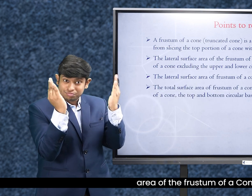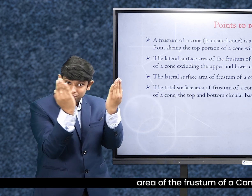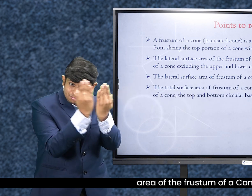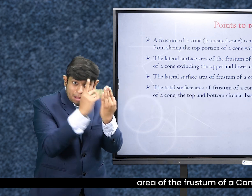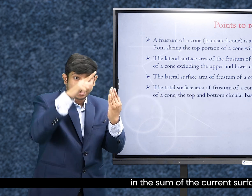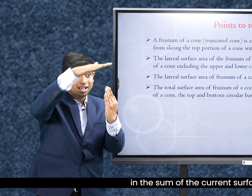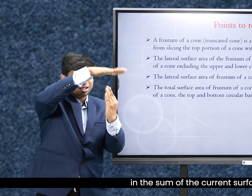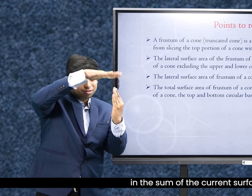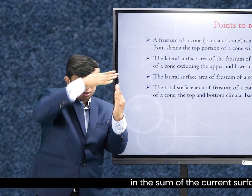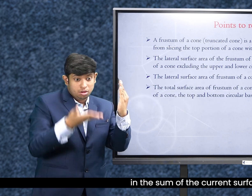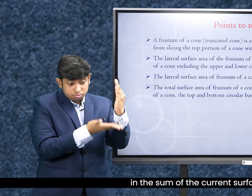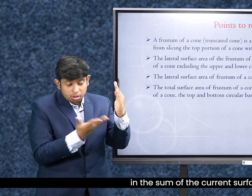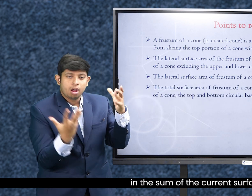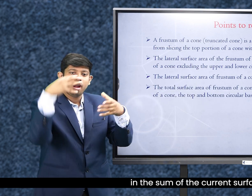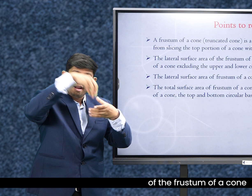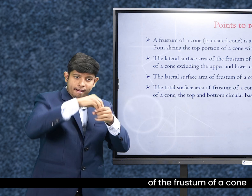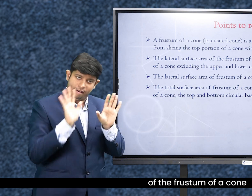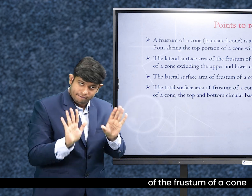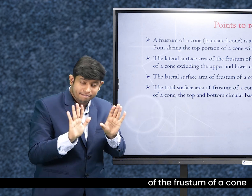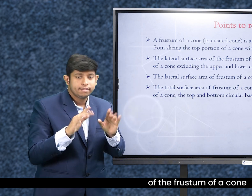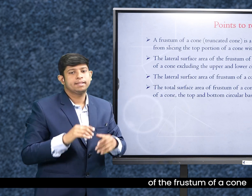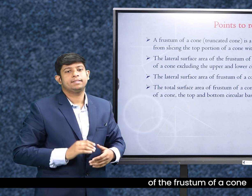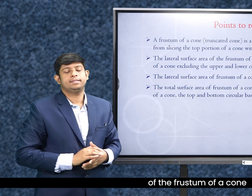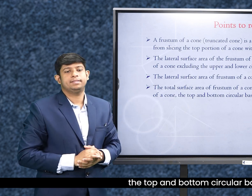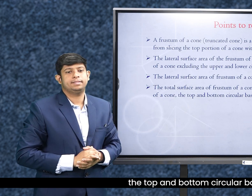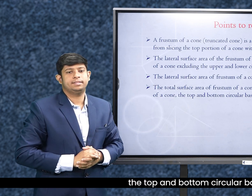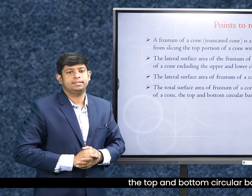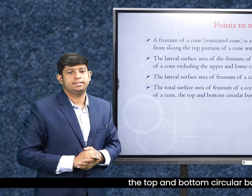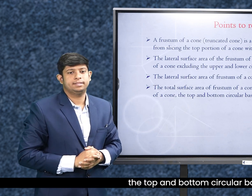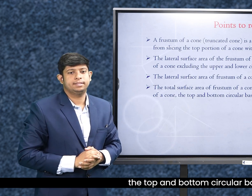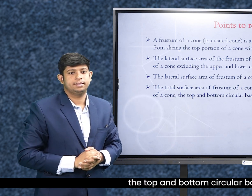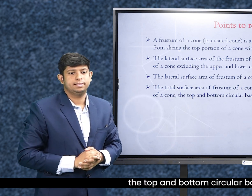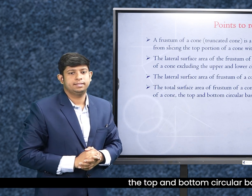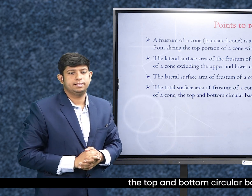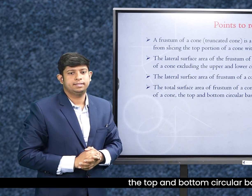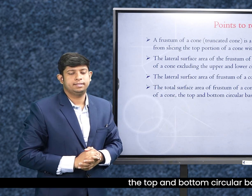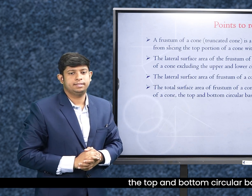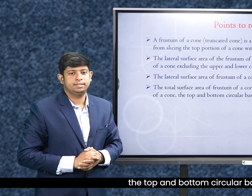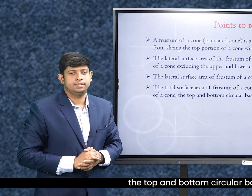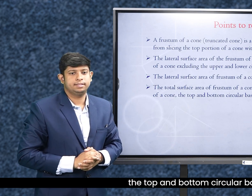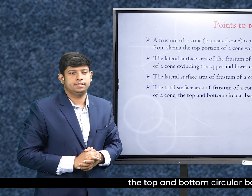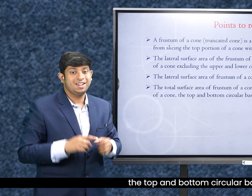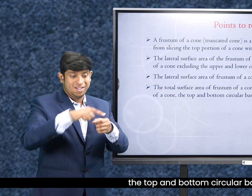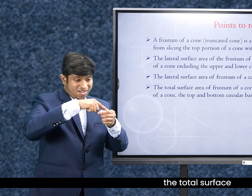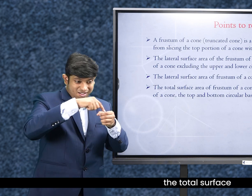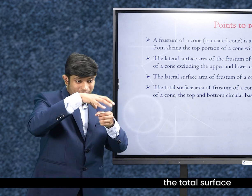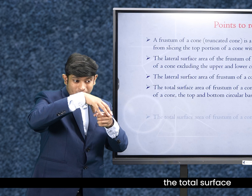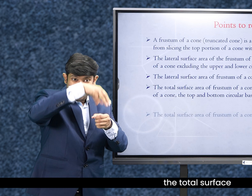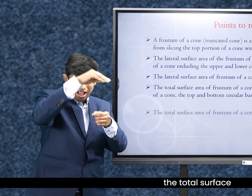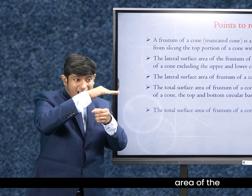cone is the sum of the curved surface of the frustum of a cone, the top and bottom circular base. The total surface